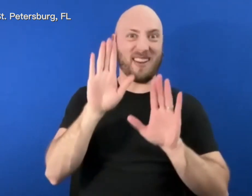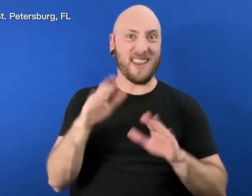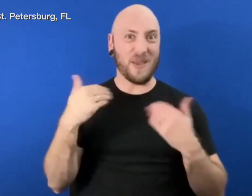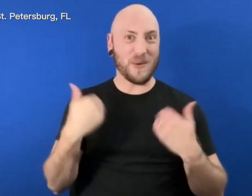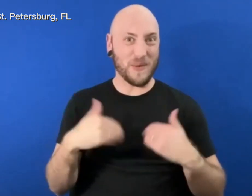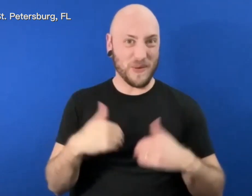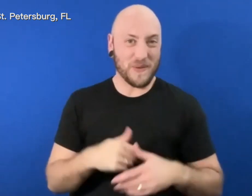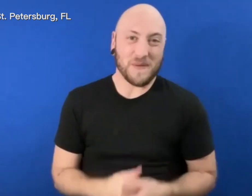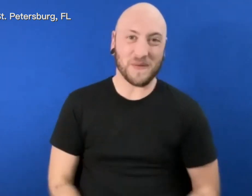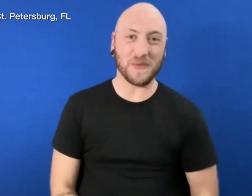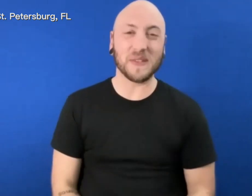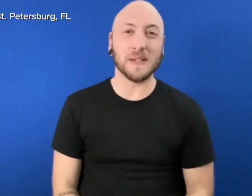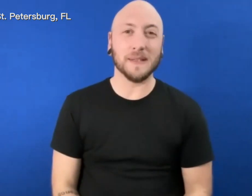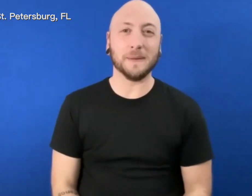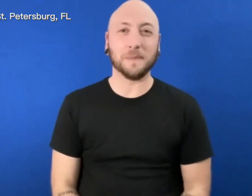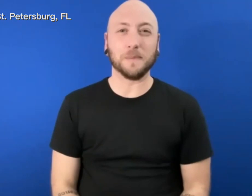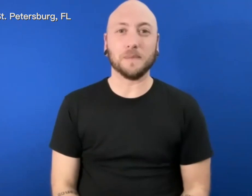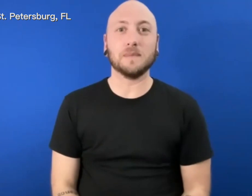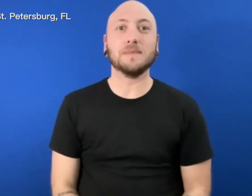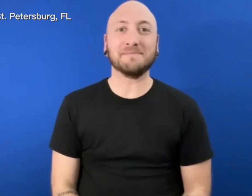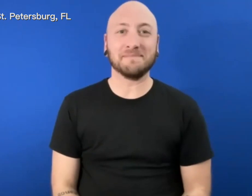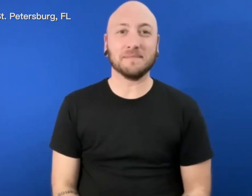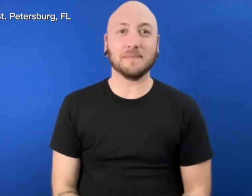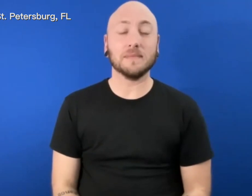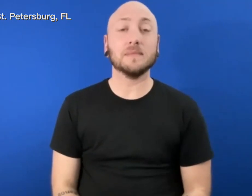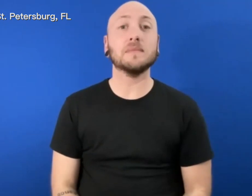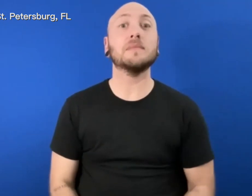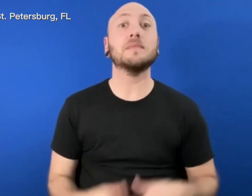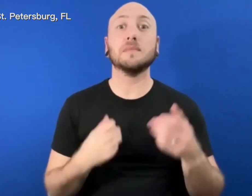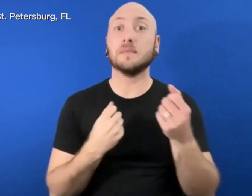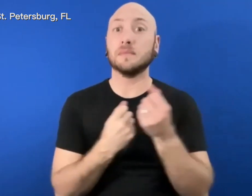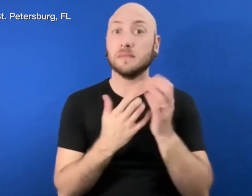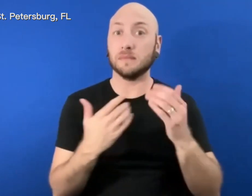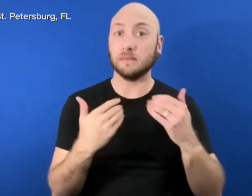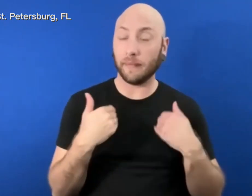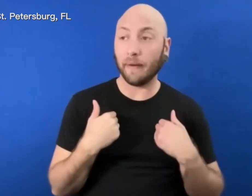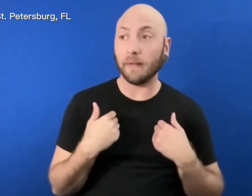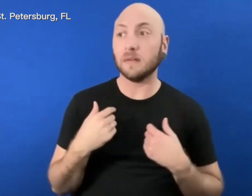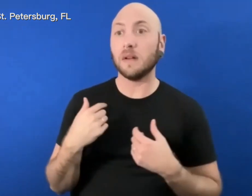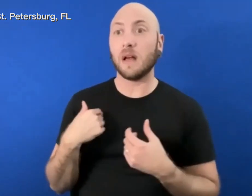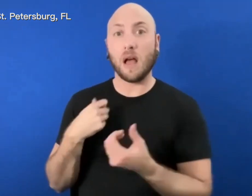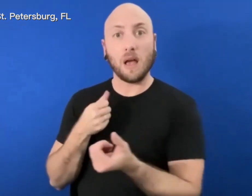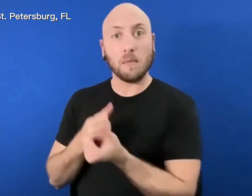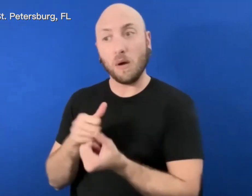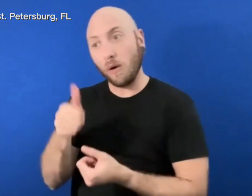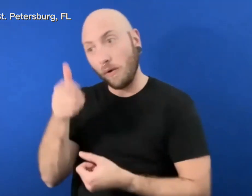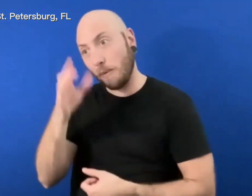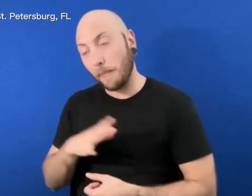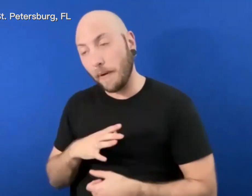yeah, I have a sponsor. I sponsor other men. My home group is here in St. Petersburg,